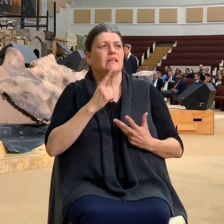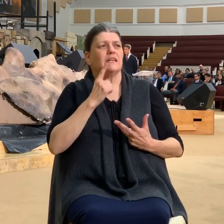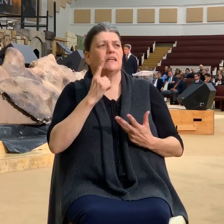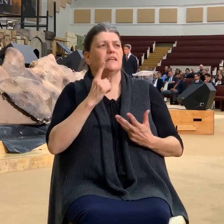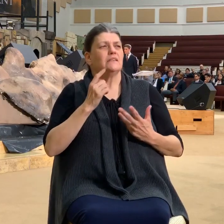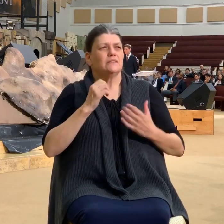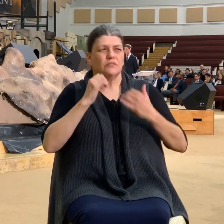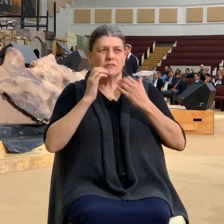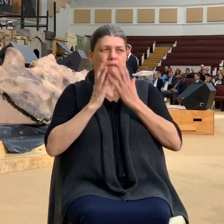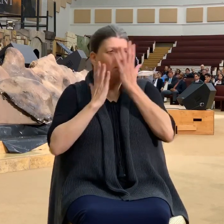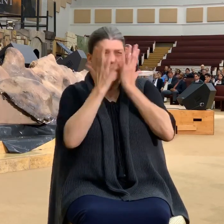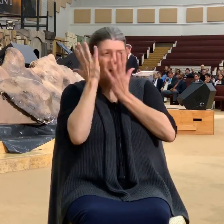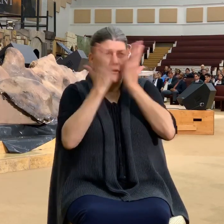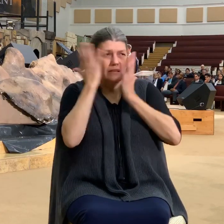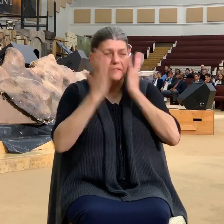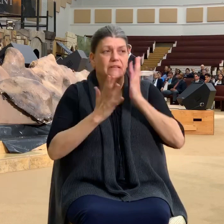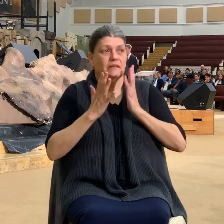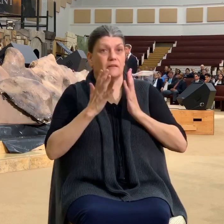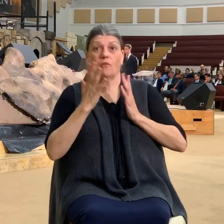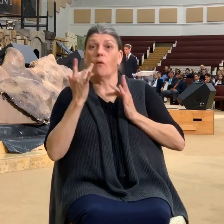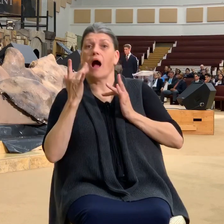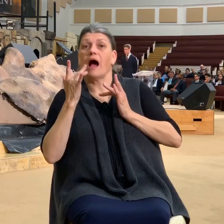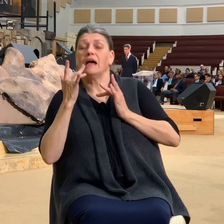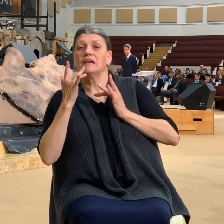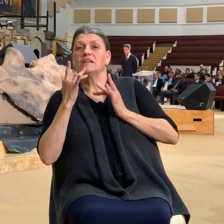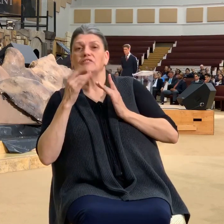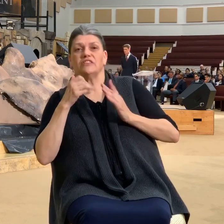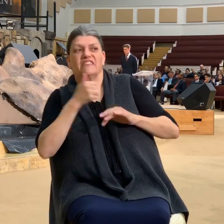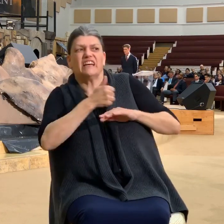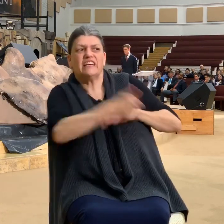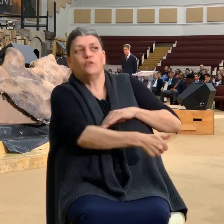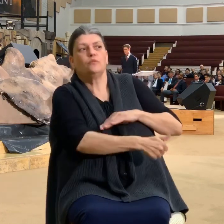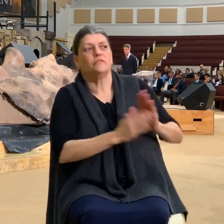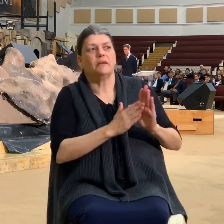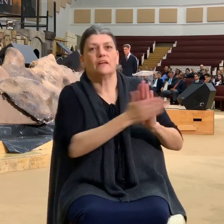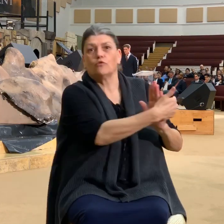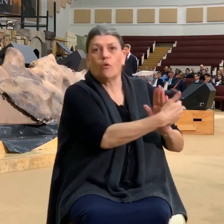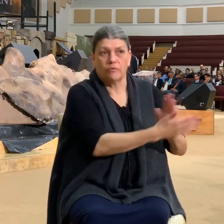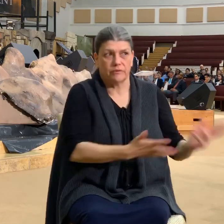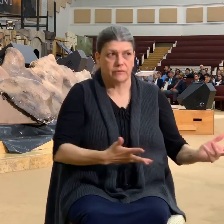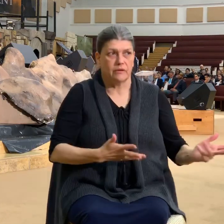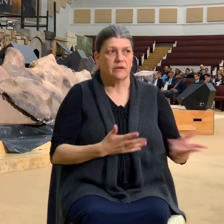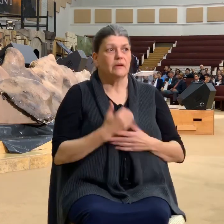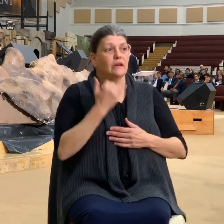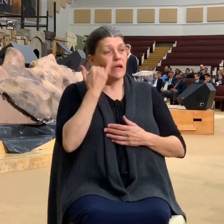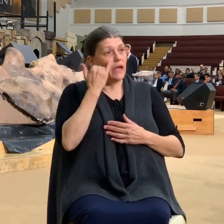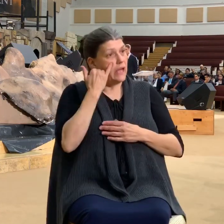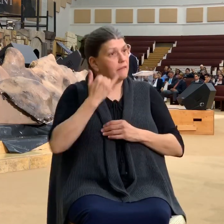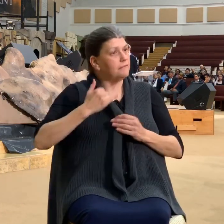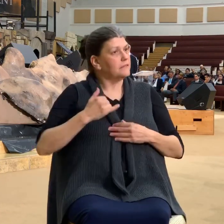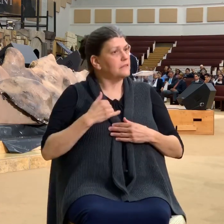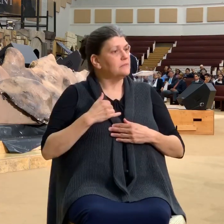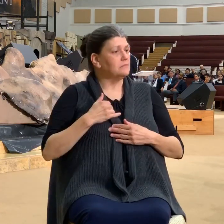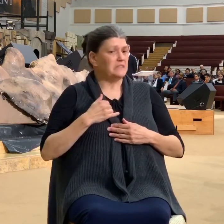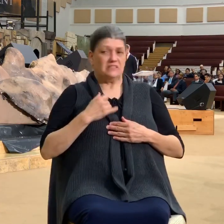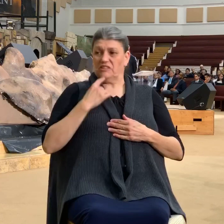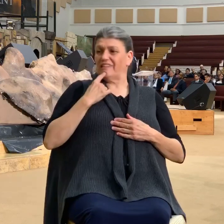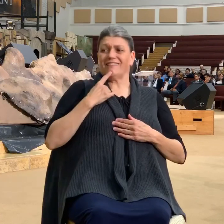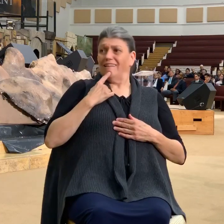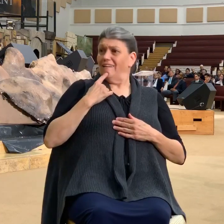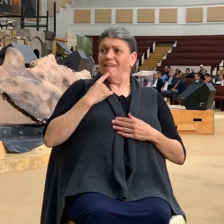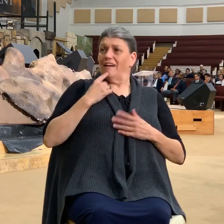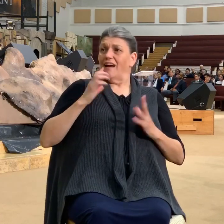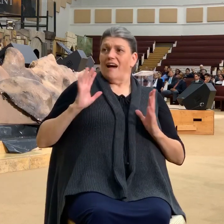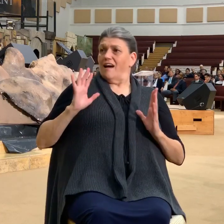that she's been accused of being an adulteress. If she was lying, she said, I haven't committed adultery, but she